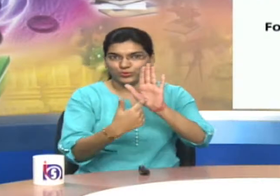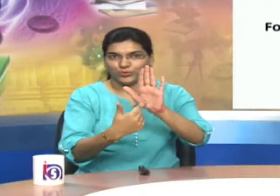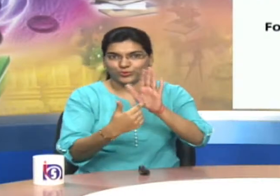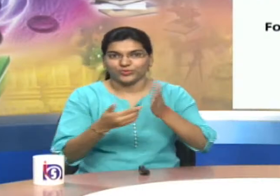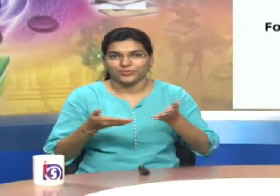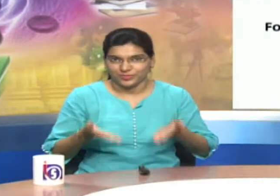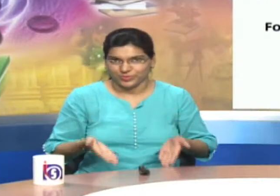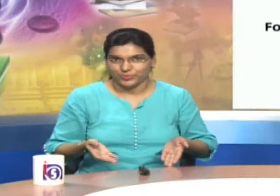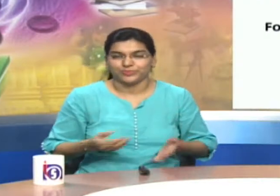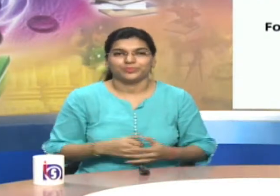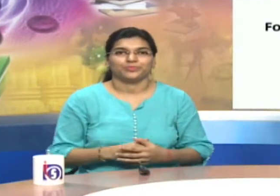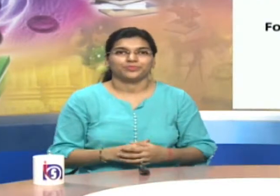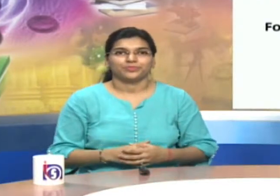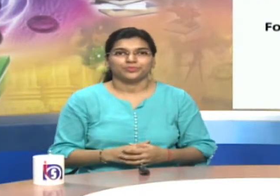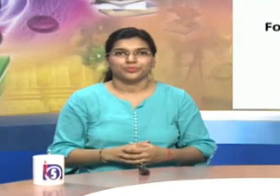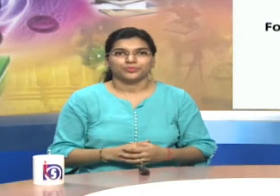welcomes you all.